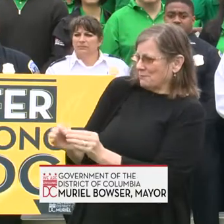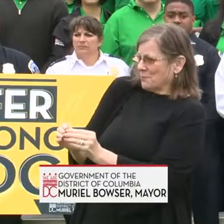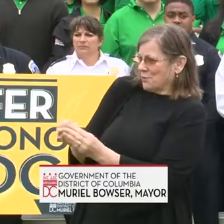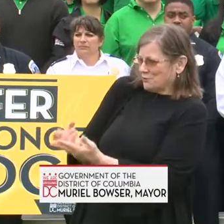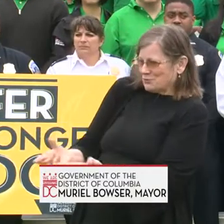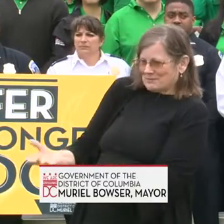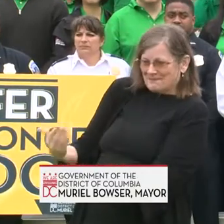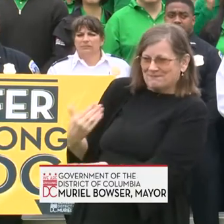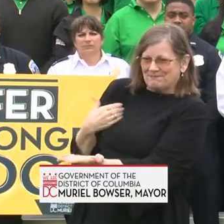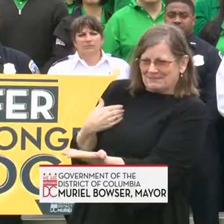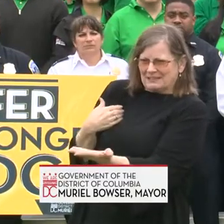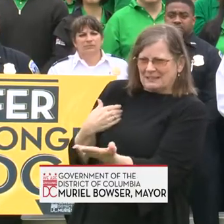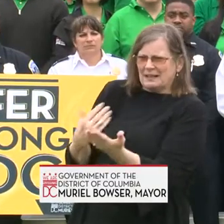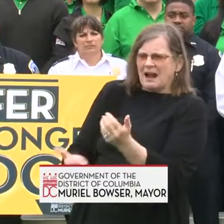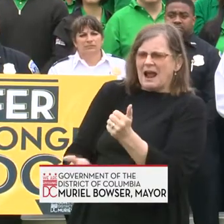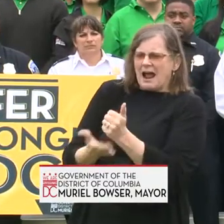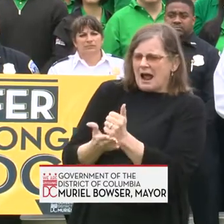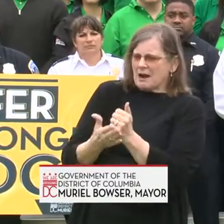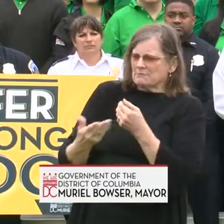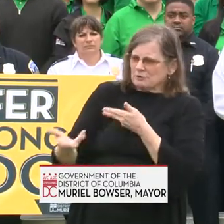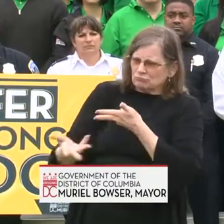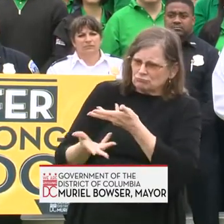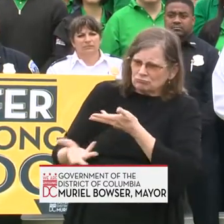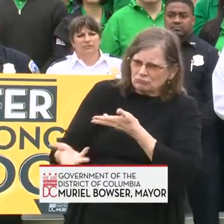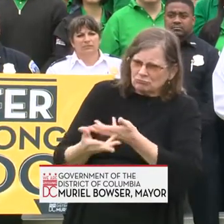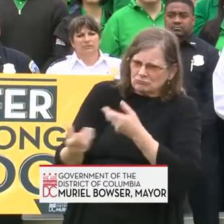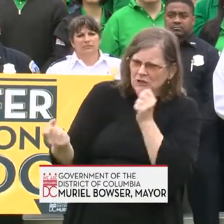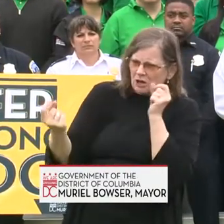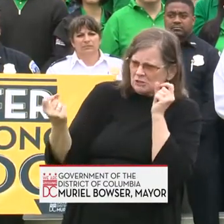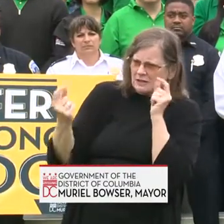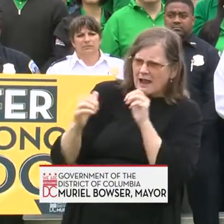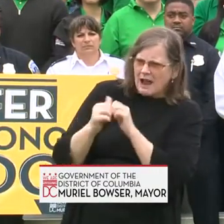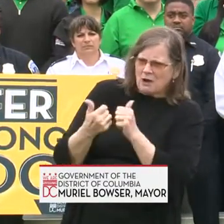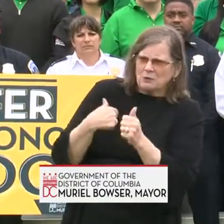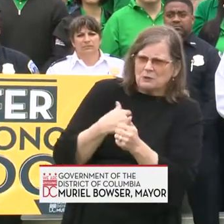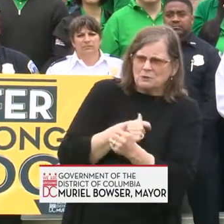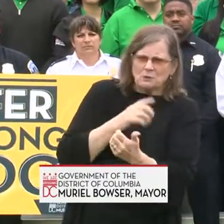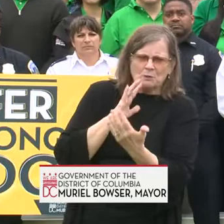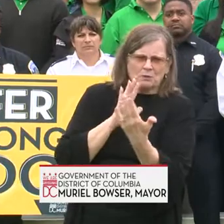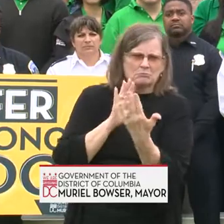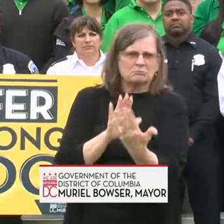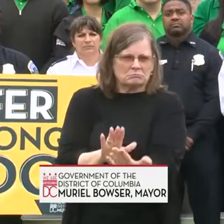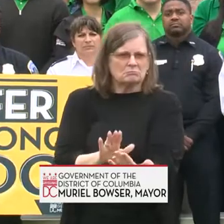a direct understanding of what we need and how it's going to be deployed.